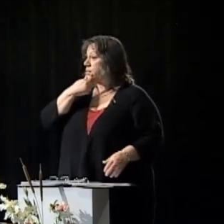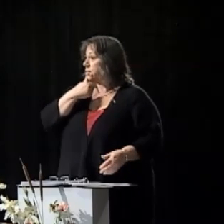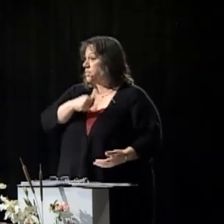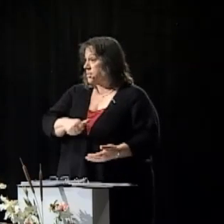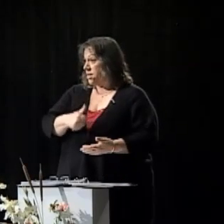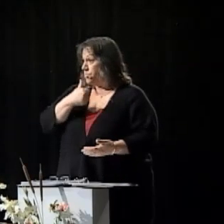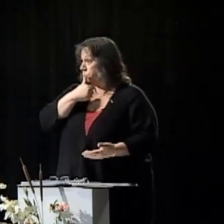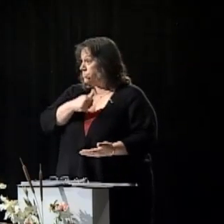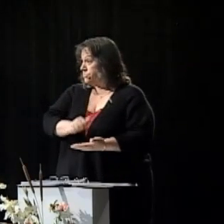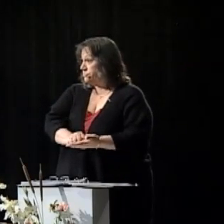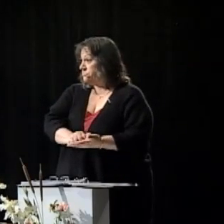Stamp,